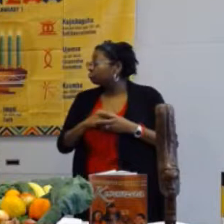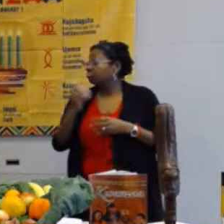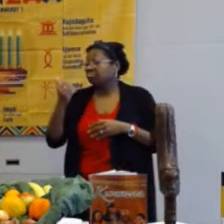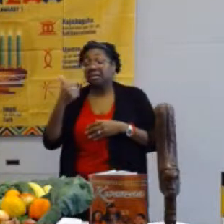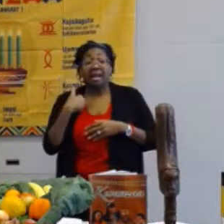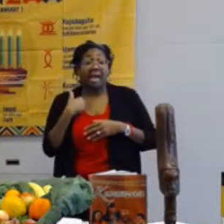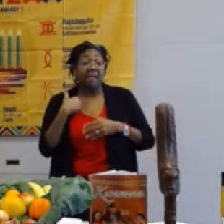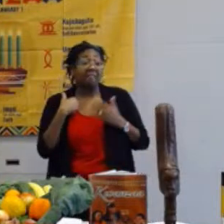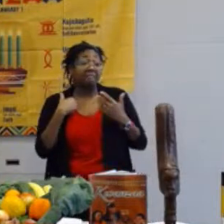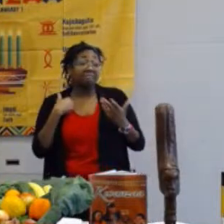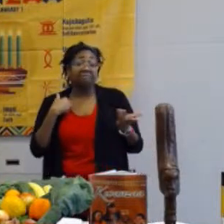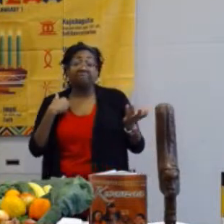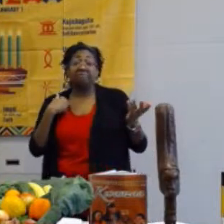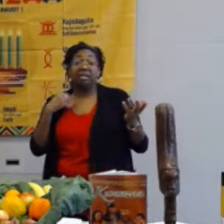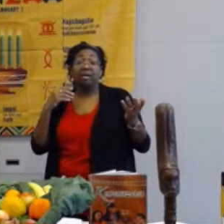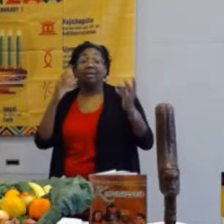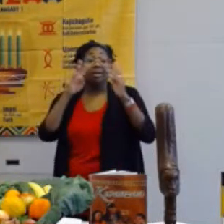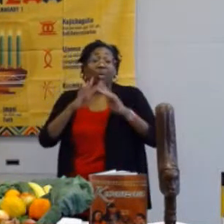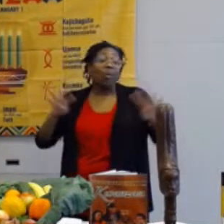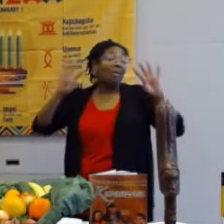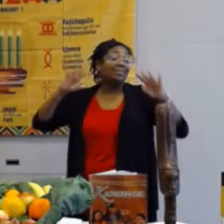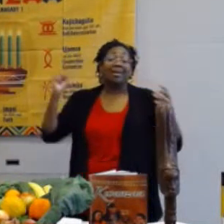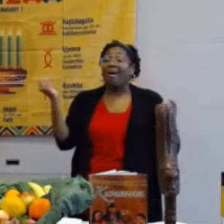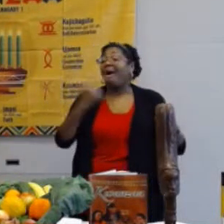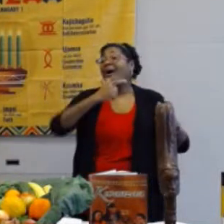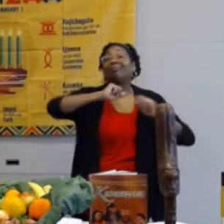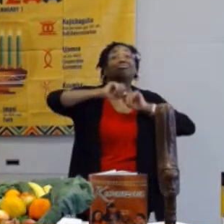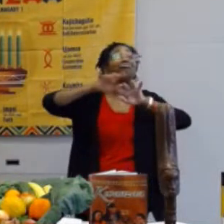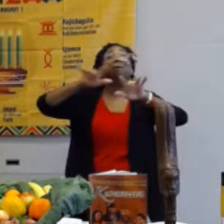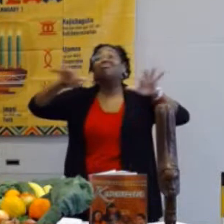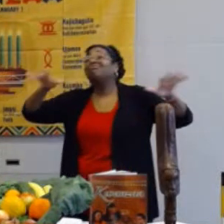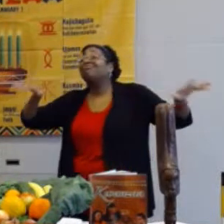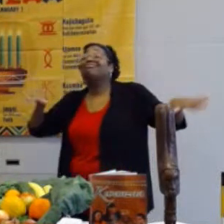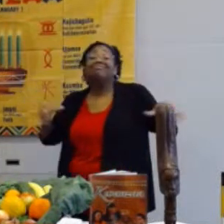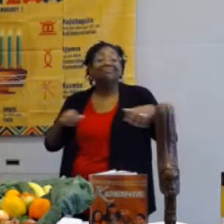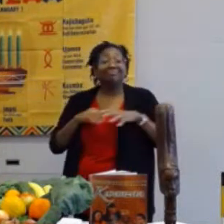have Kwanzaa all around this page.